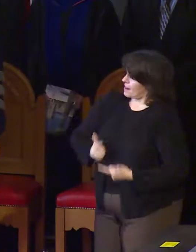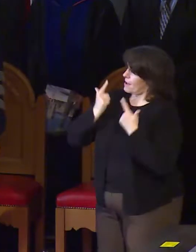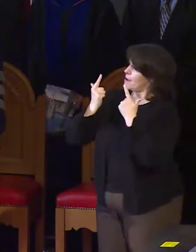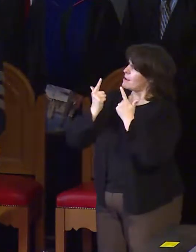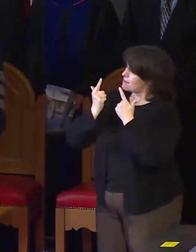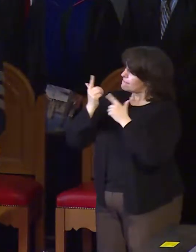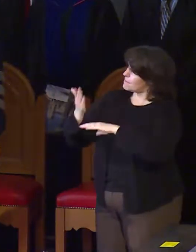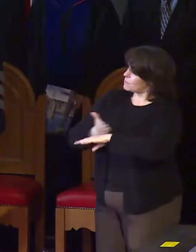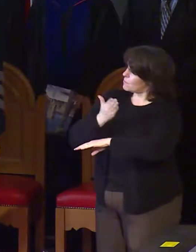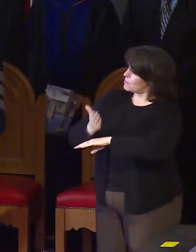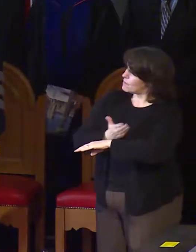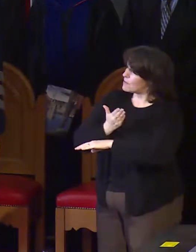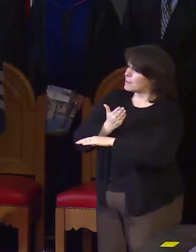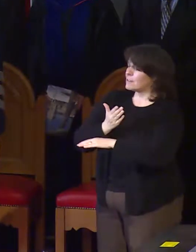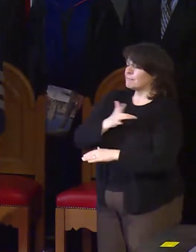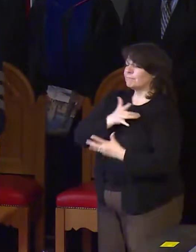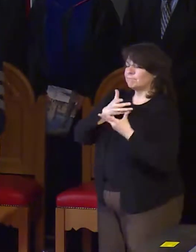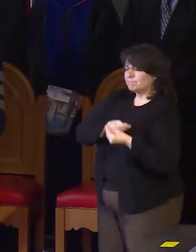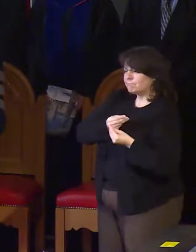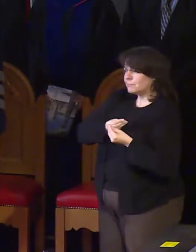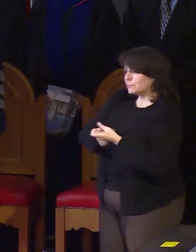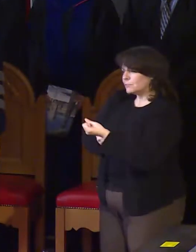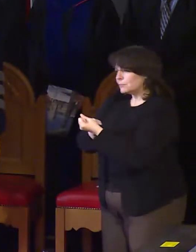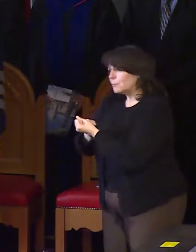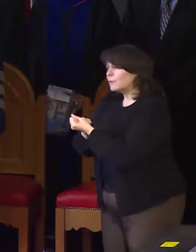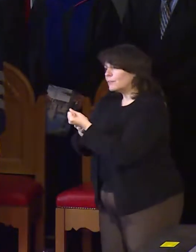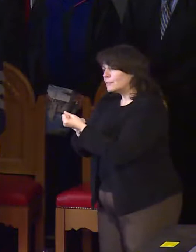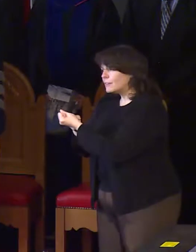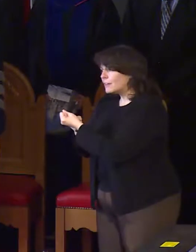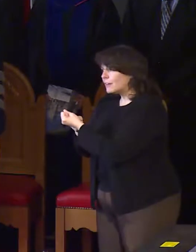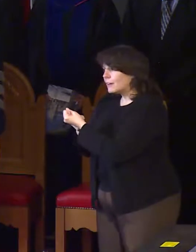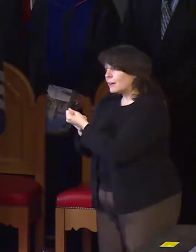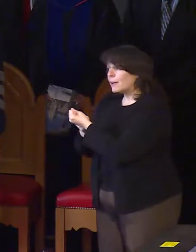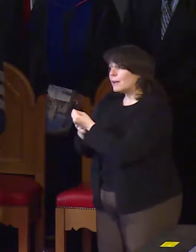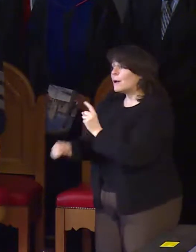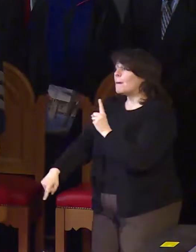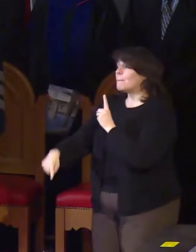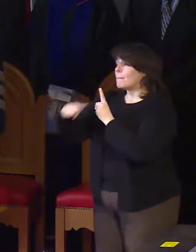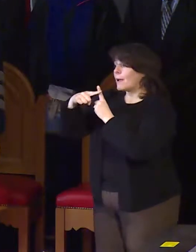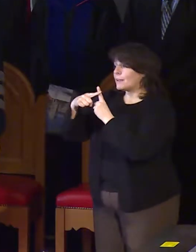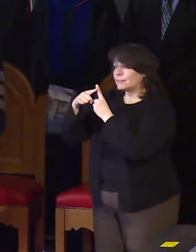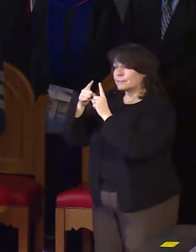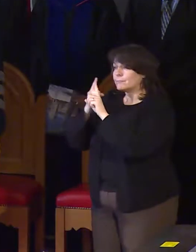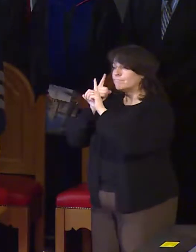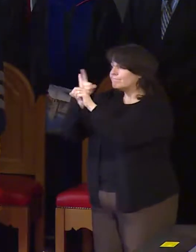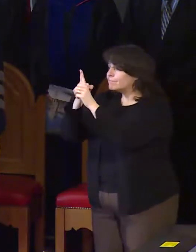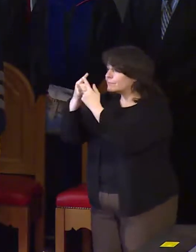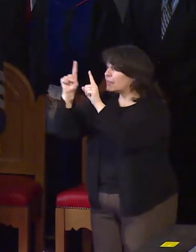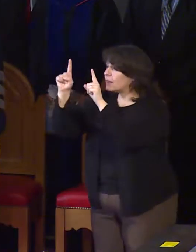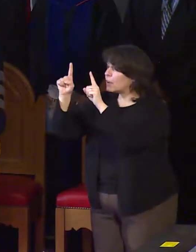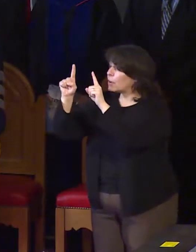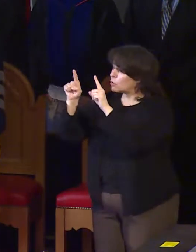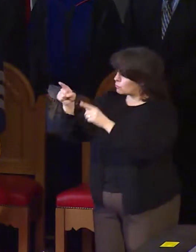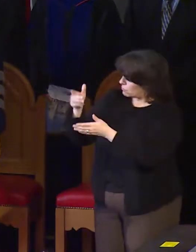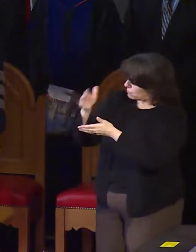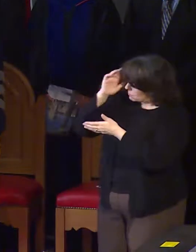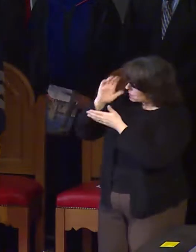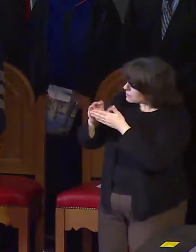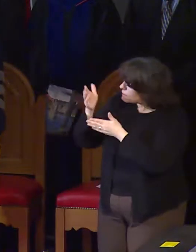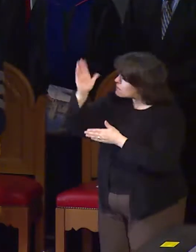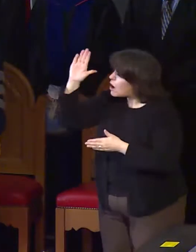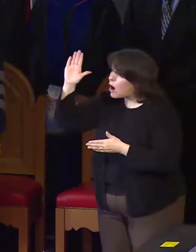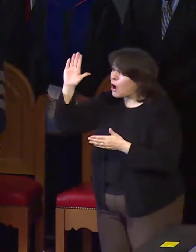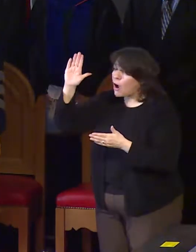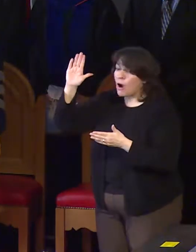values such as caring and compassion, along with academic achievement. Whether you believe in a higher being, an